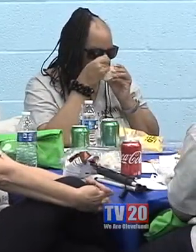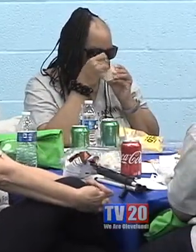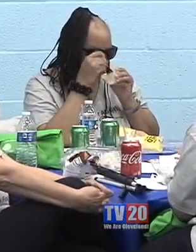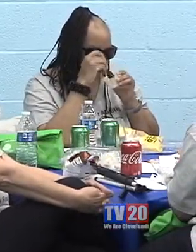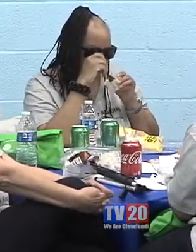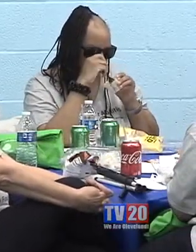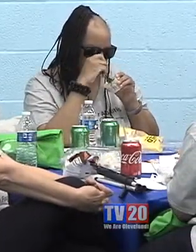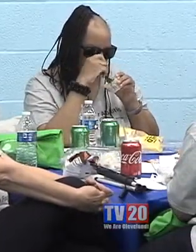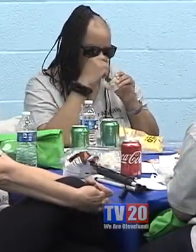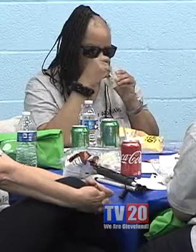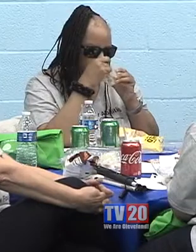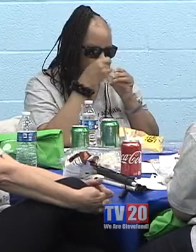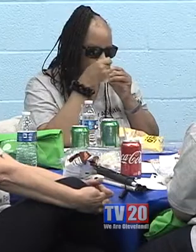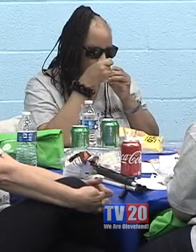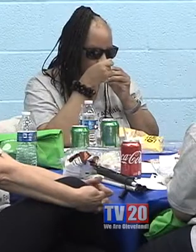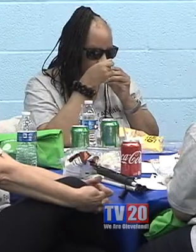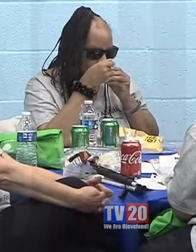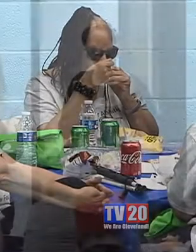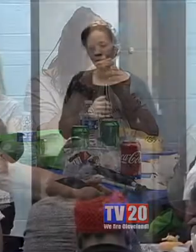Okay?